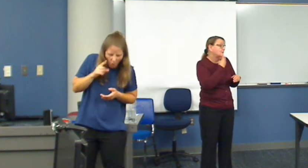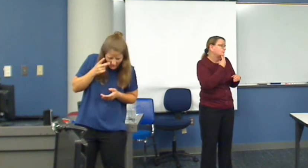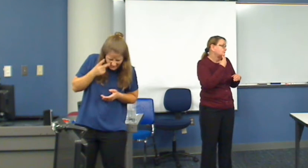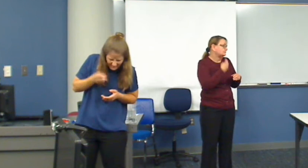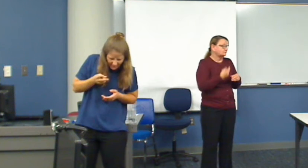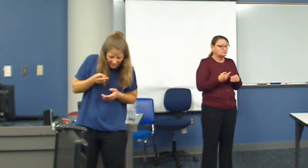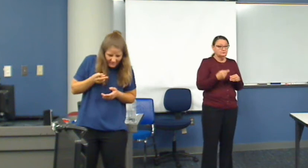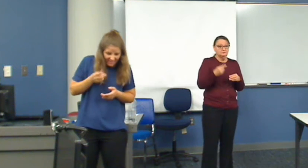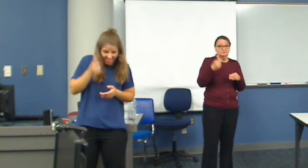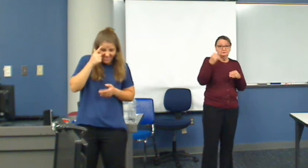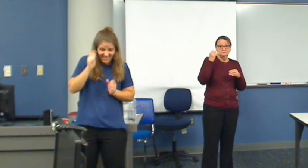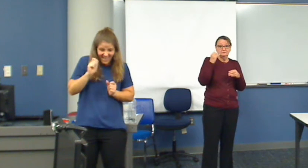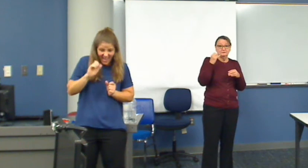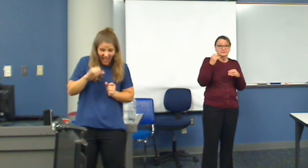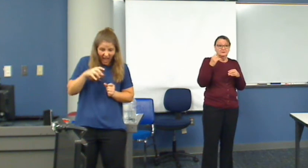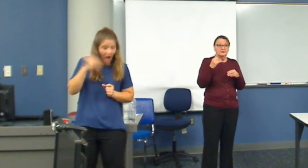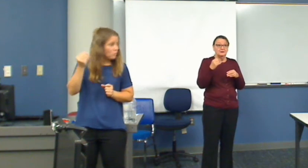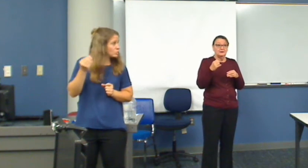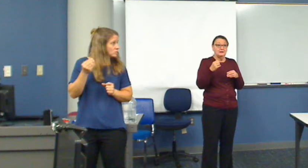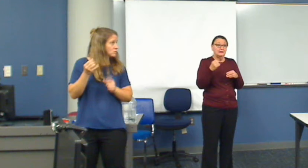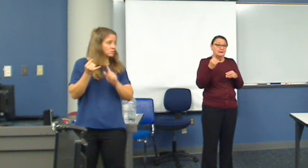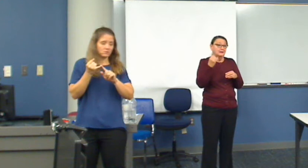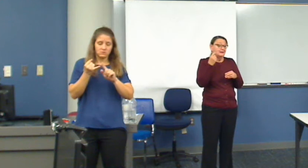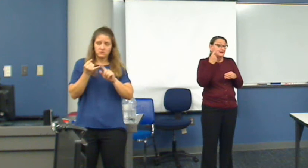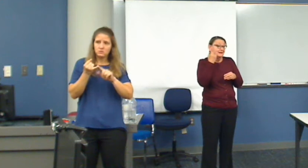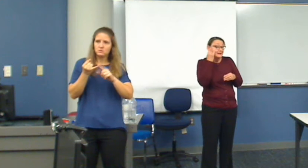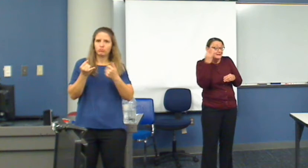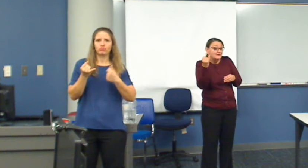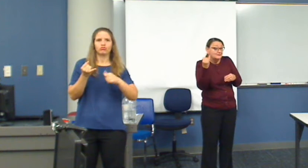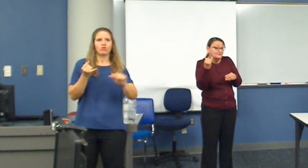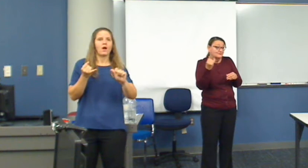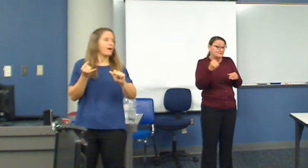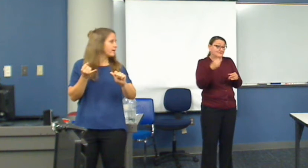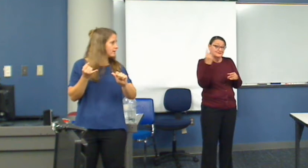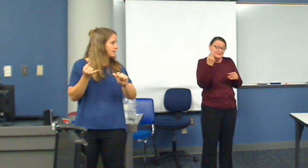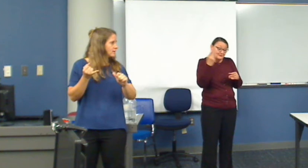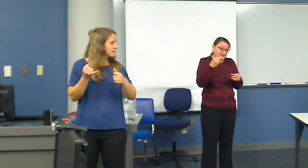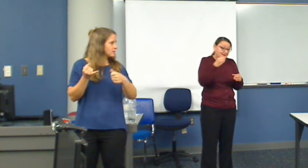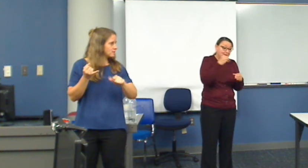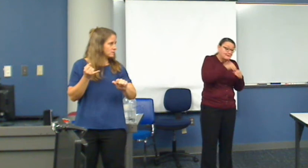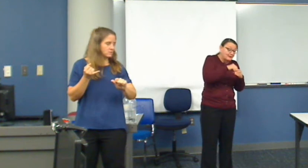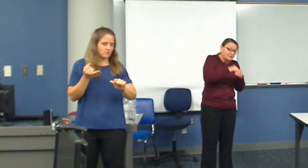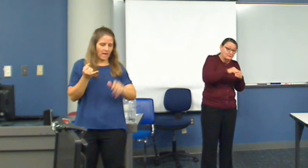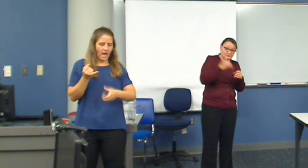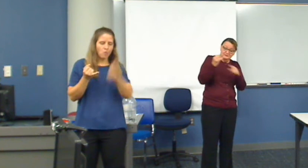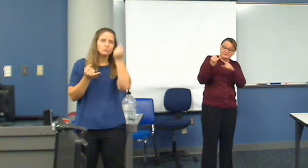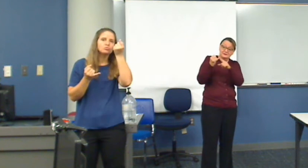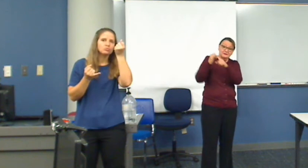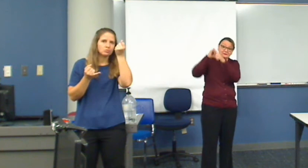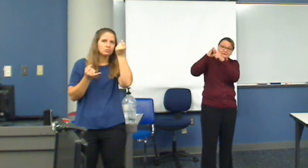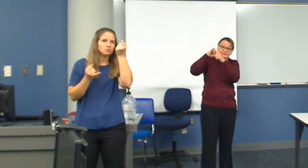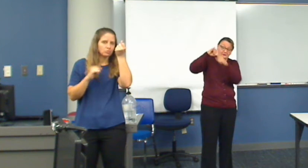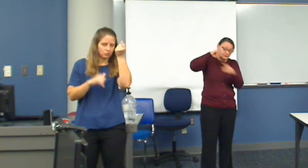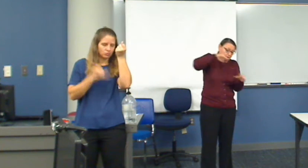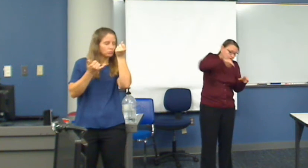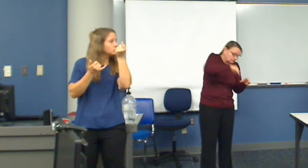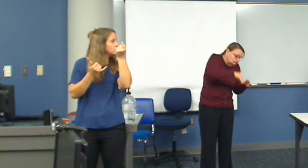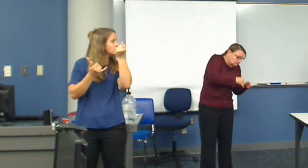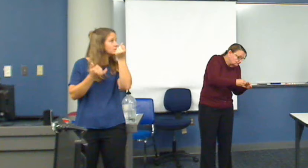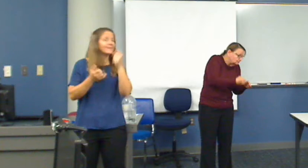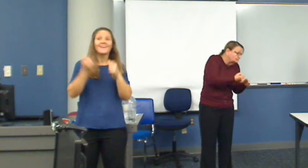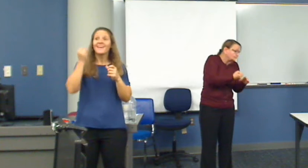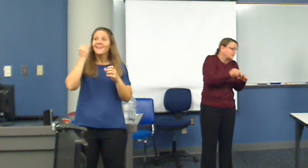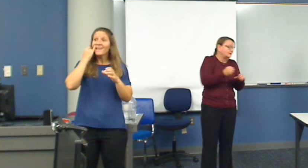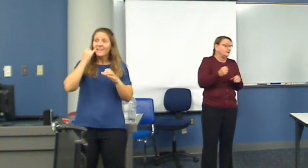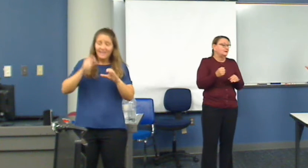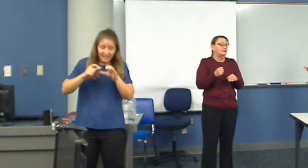your little finger and try to get it out. Okay? If we go back and we try to give the breaths again, and they go in this